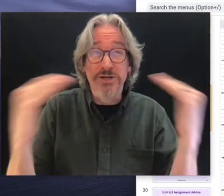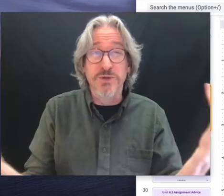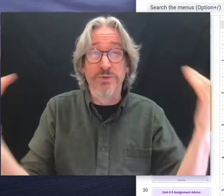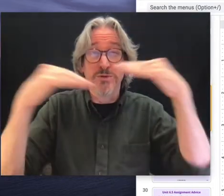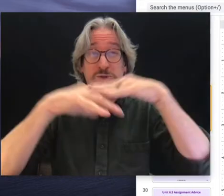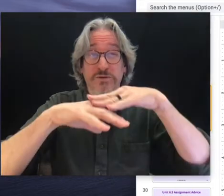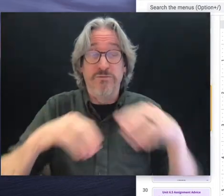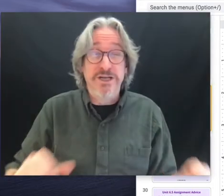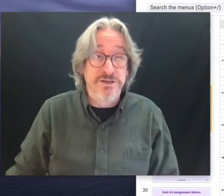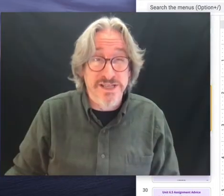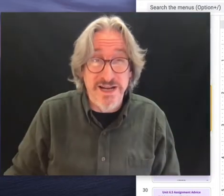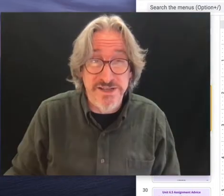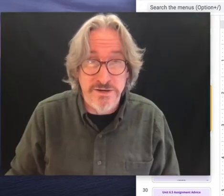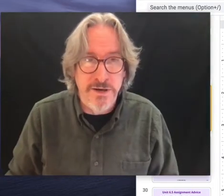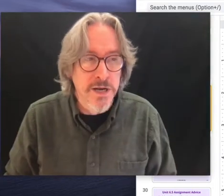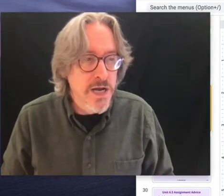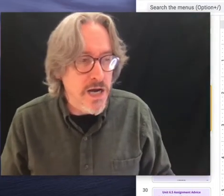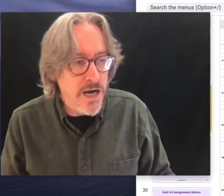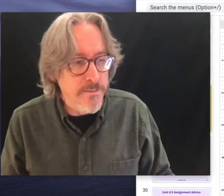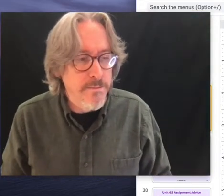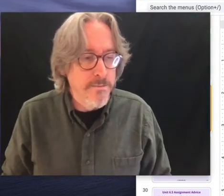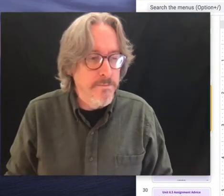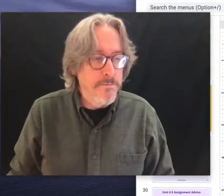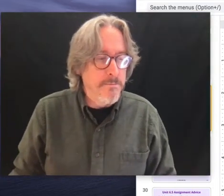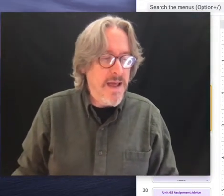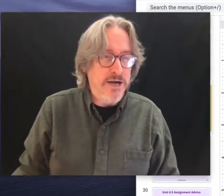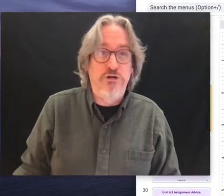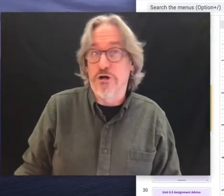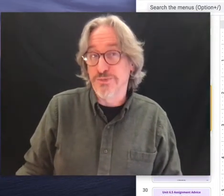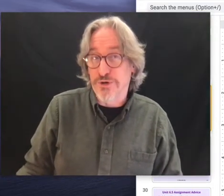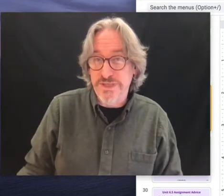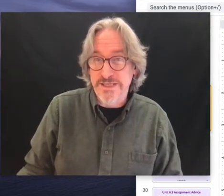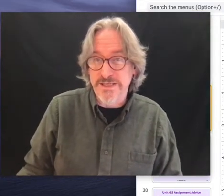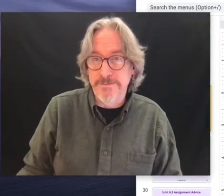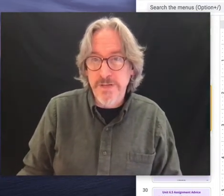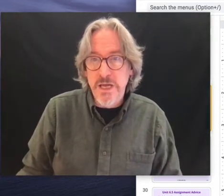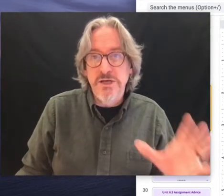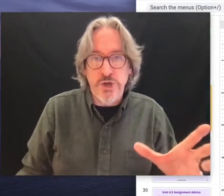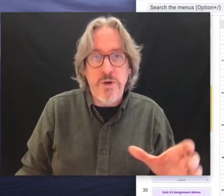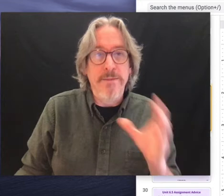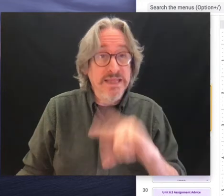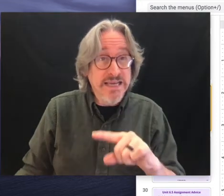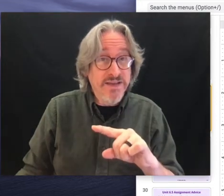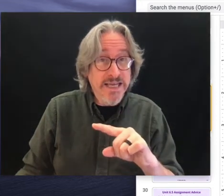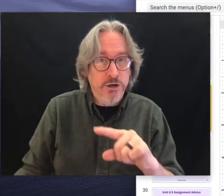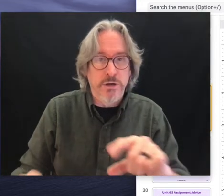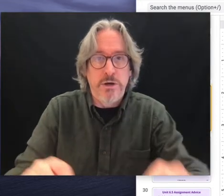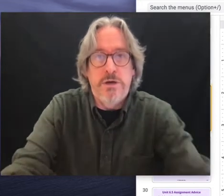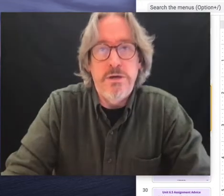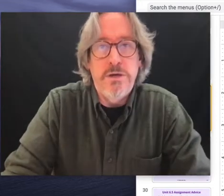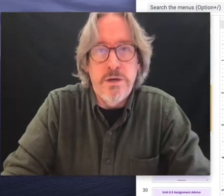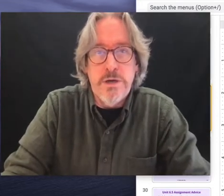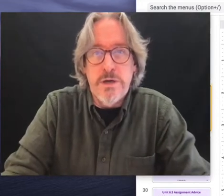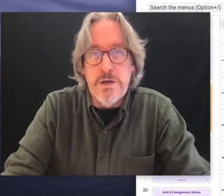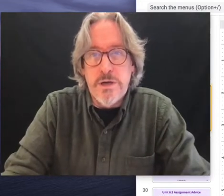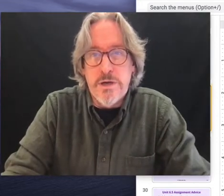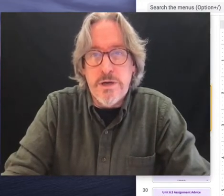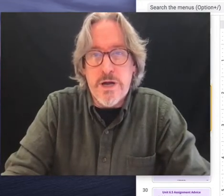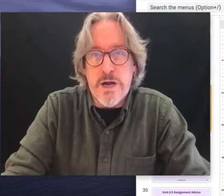here are 2 sort of regional signs that are at cross purposes. So I believe here,